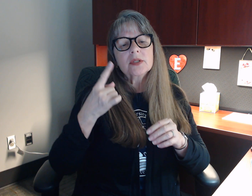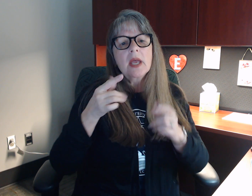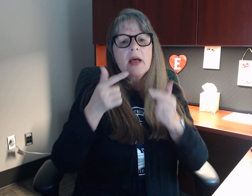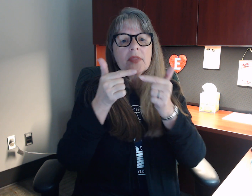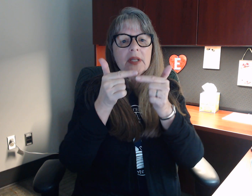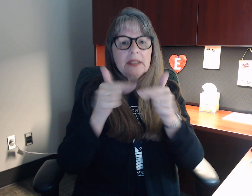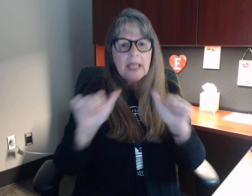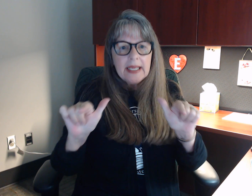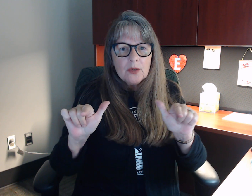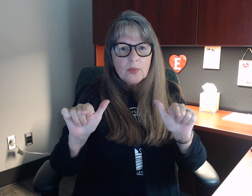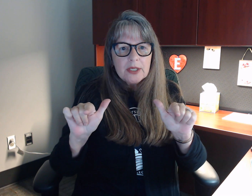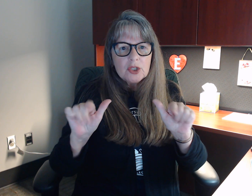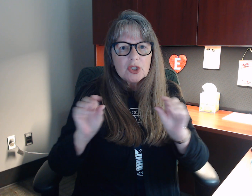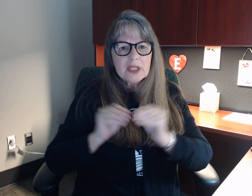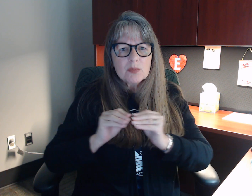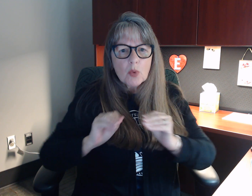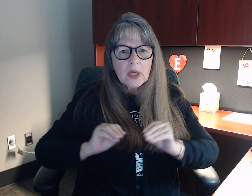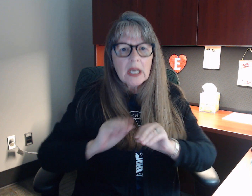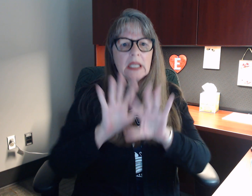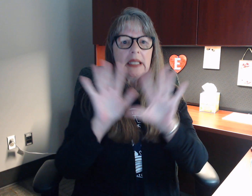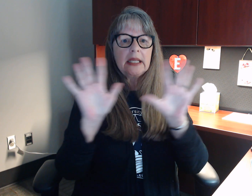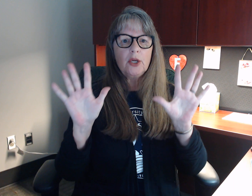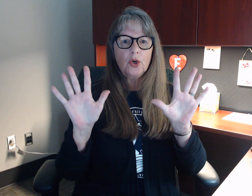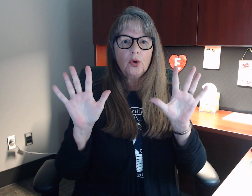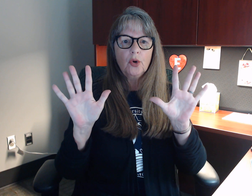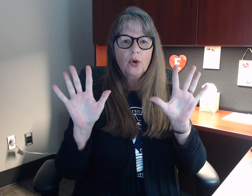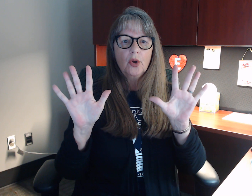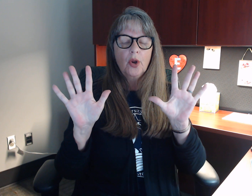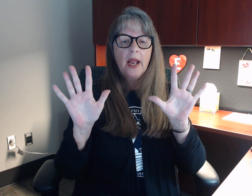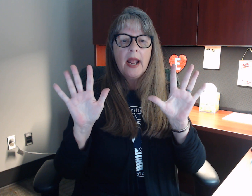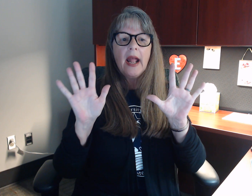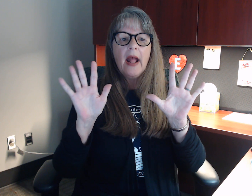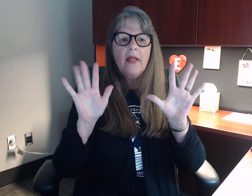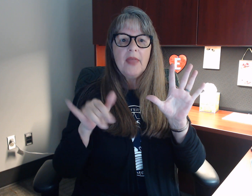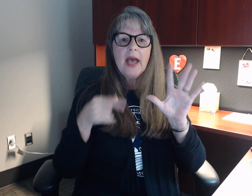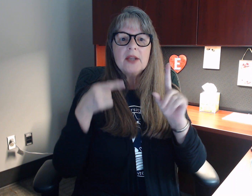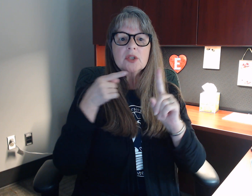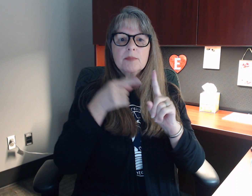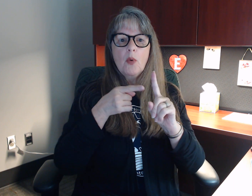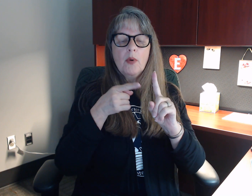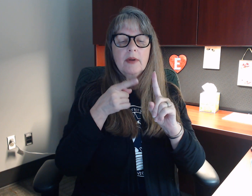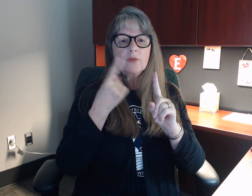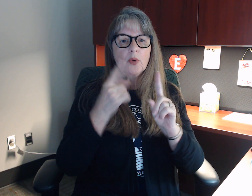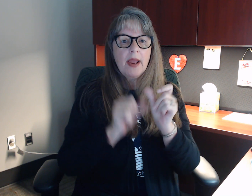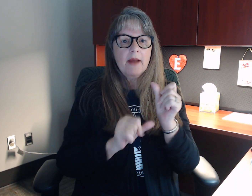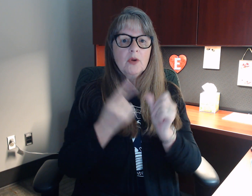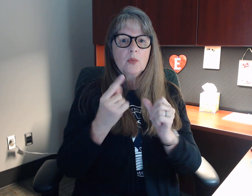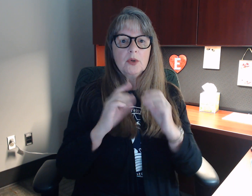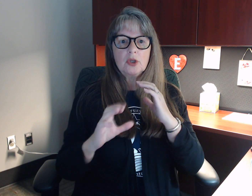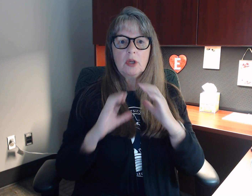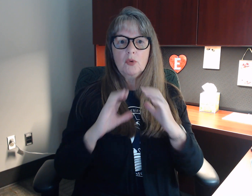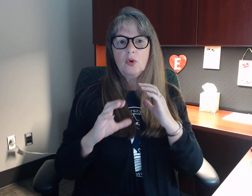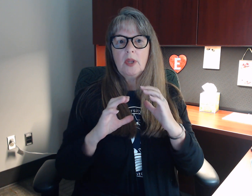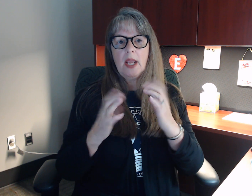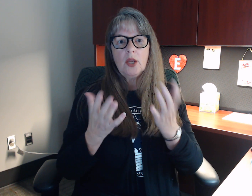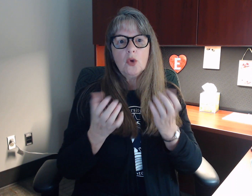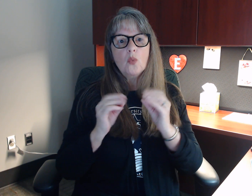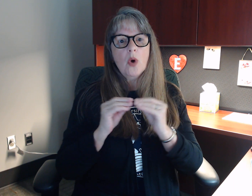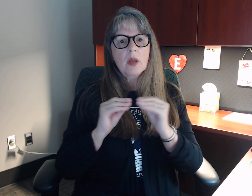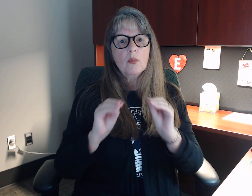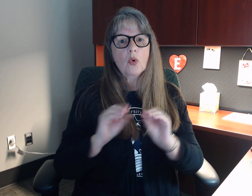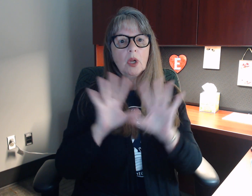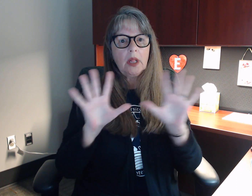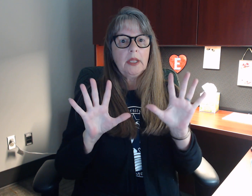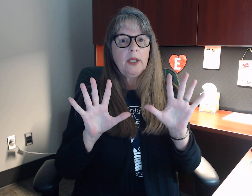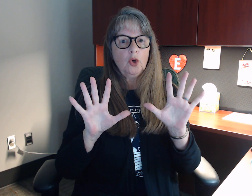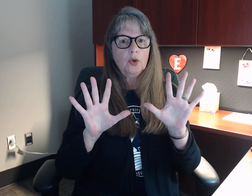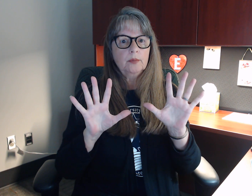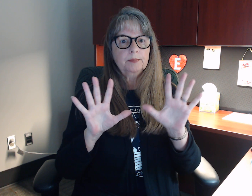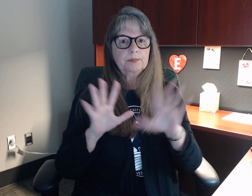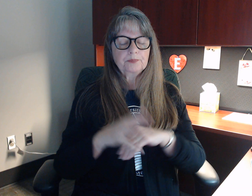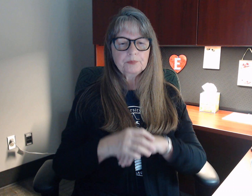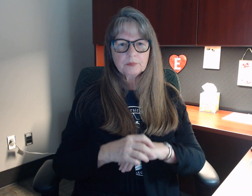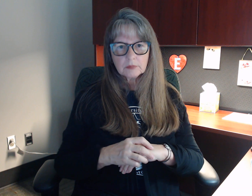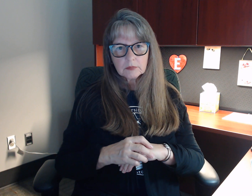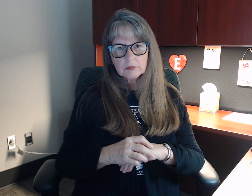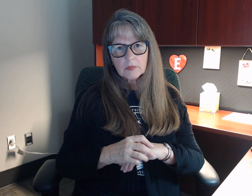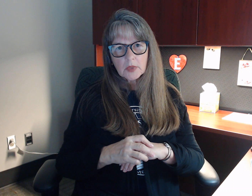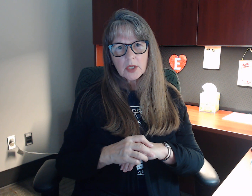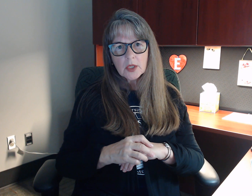the language, it's more clear. And that is the point for everyone to communicate. You want it more clear. So